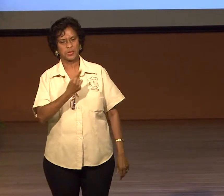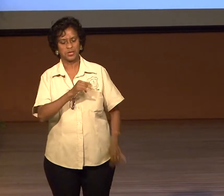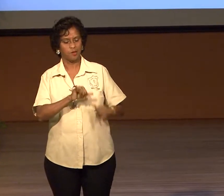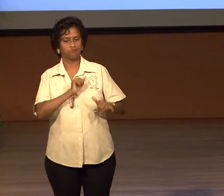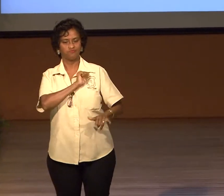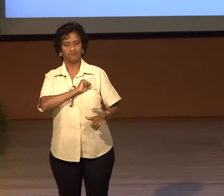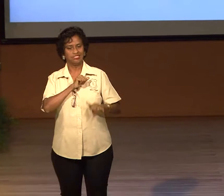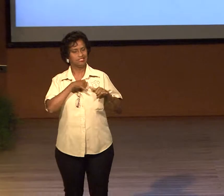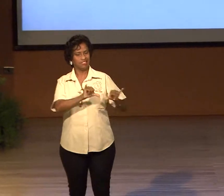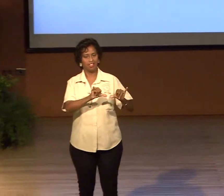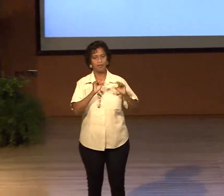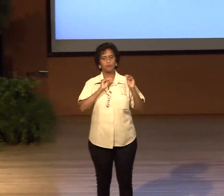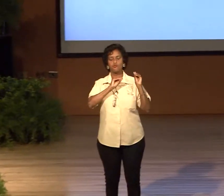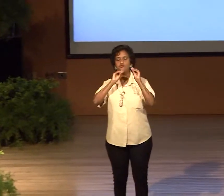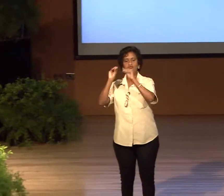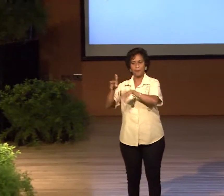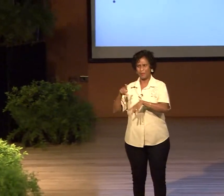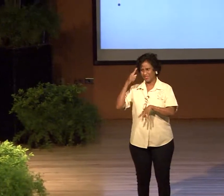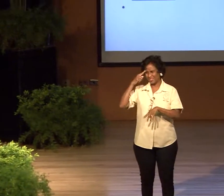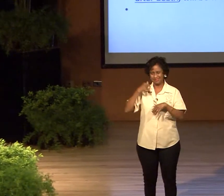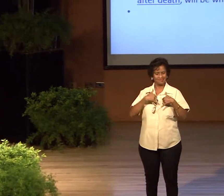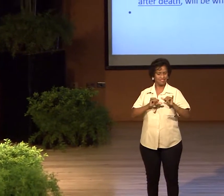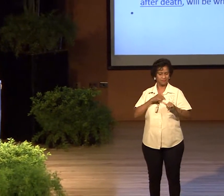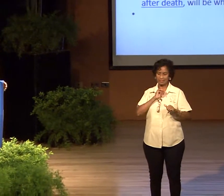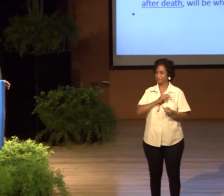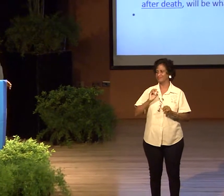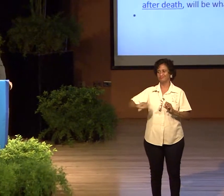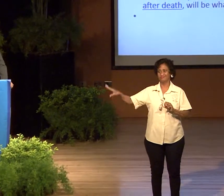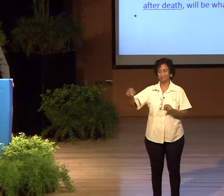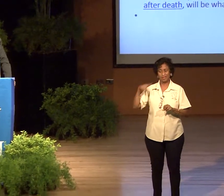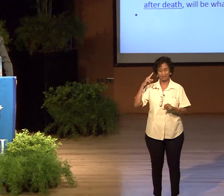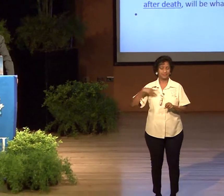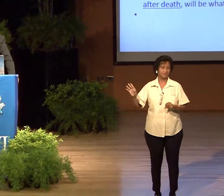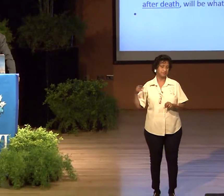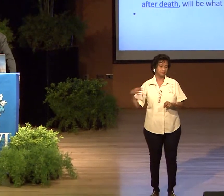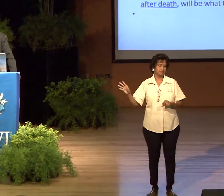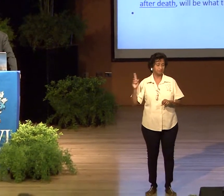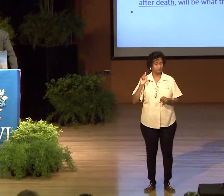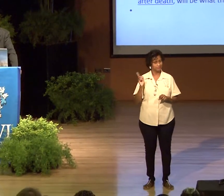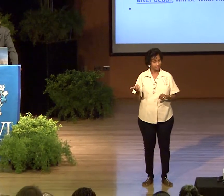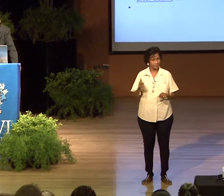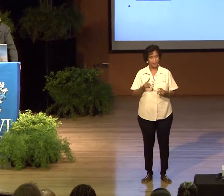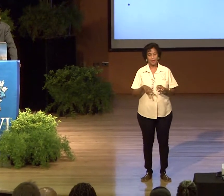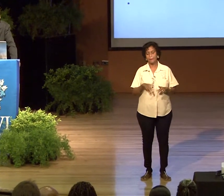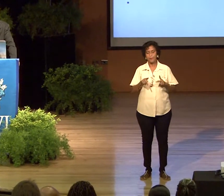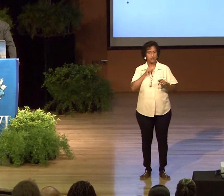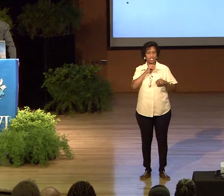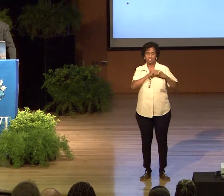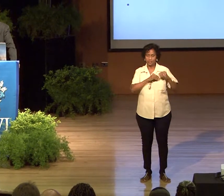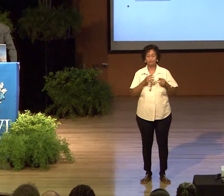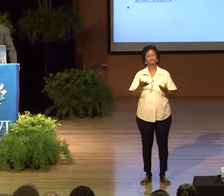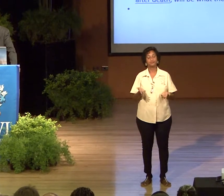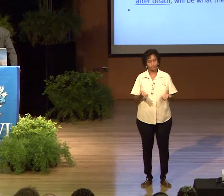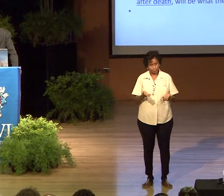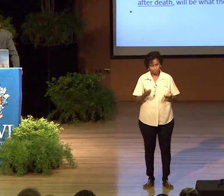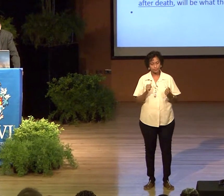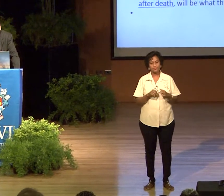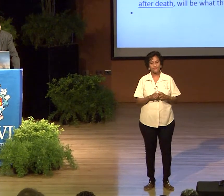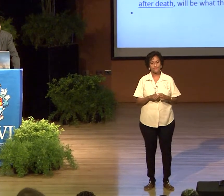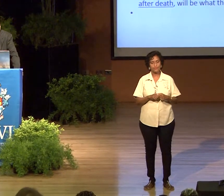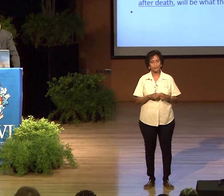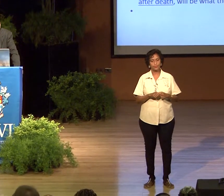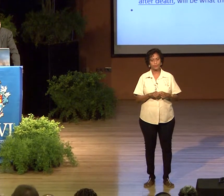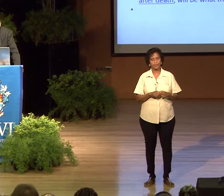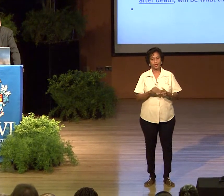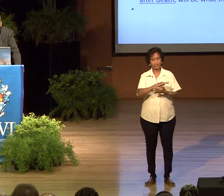own personality and temperament, being inclined more to be optimistic, I think that it has shifted